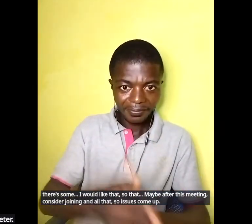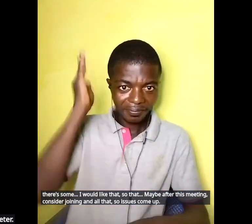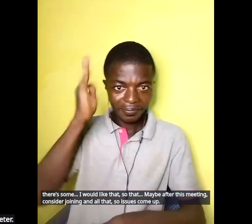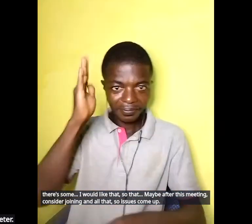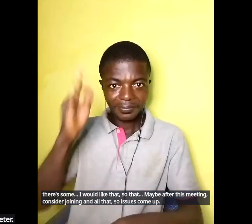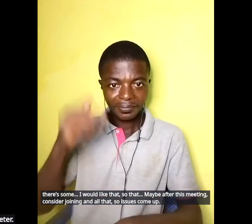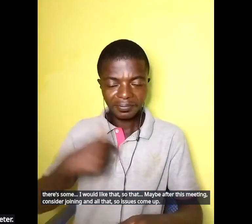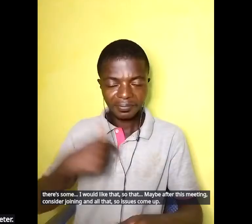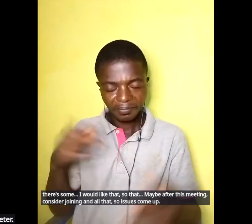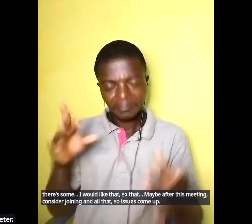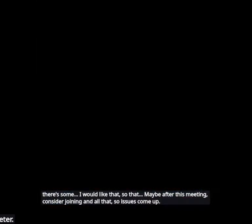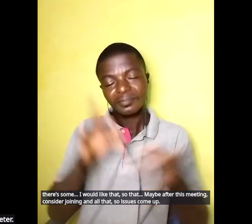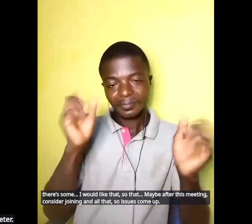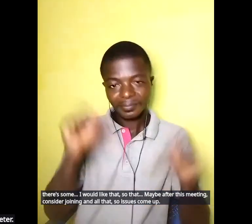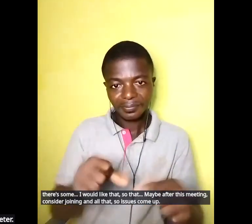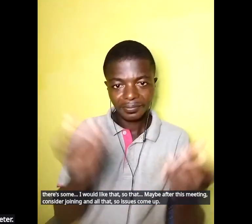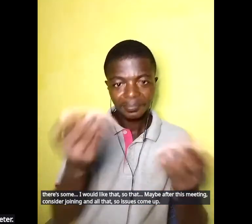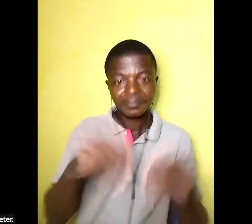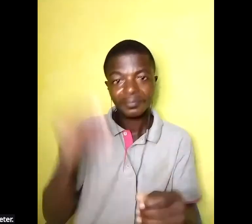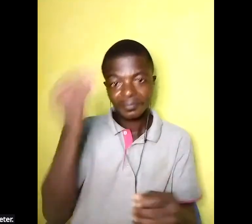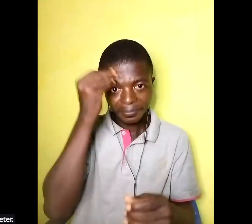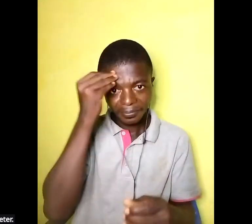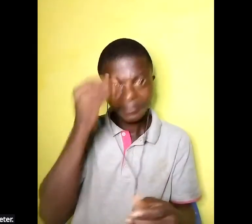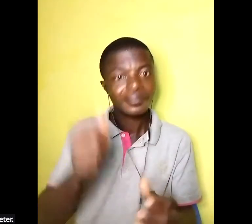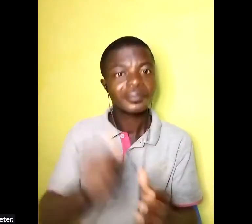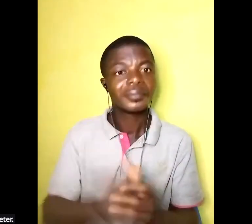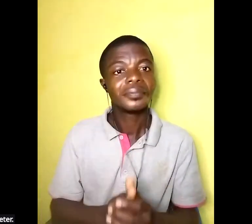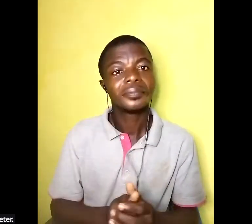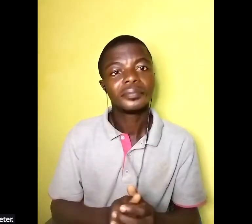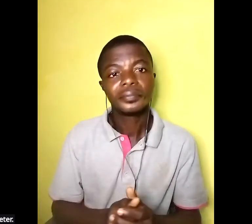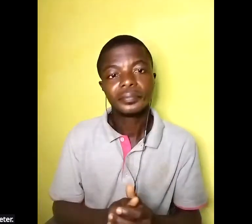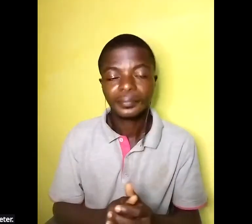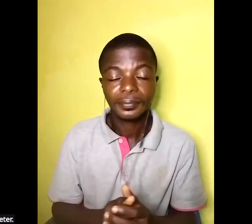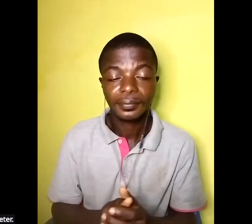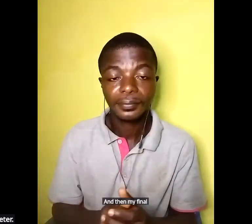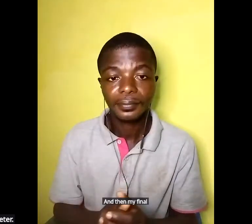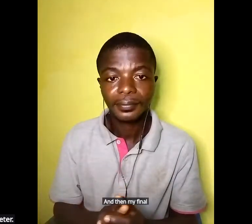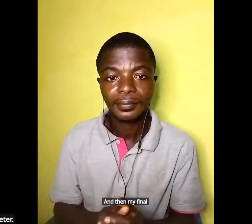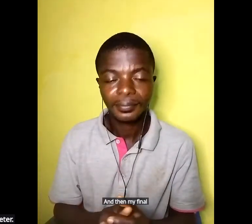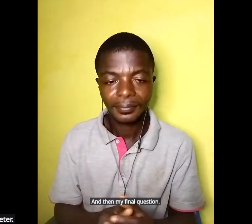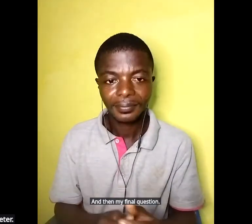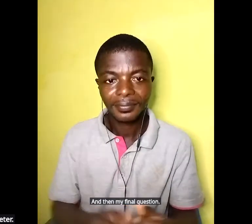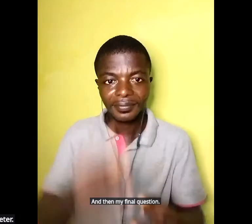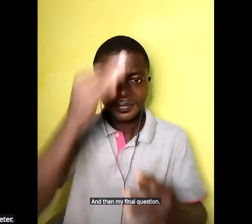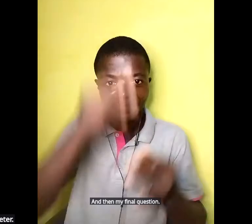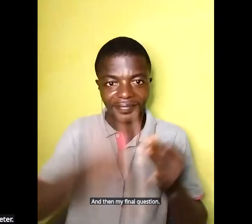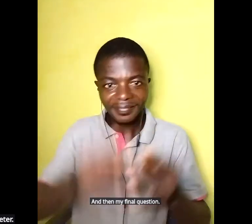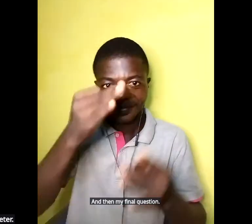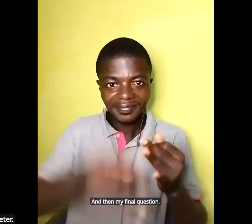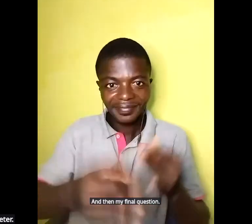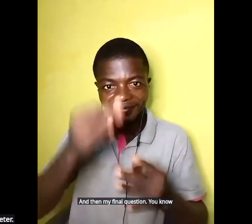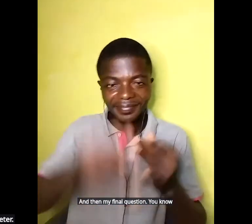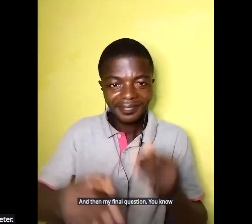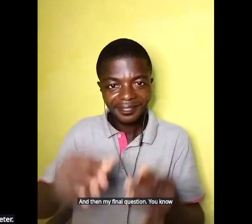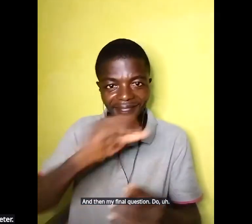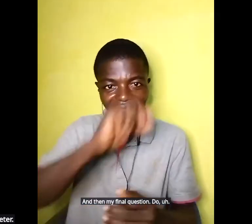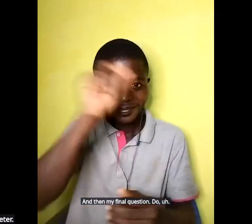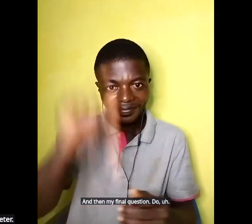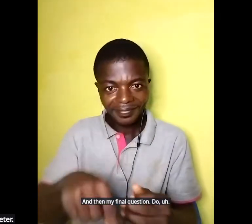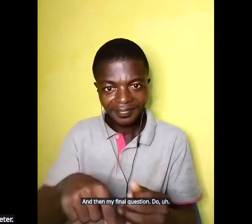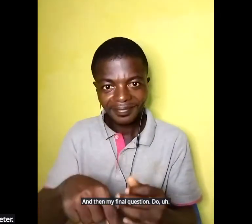you can get support and get someone to. And then my final question, These